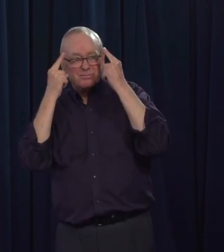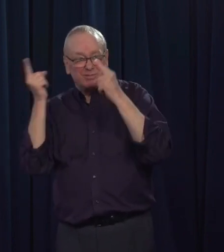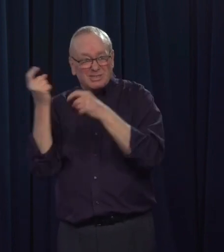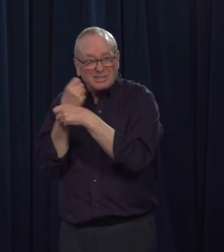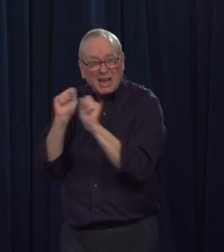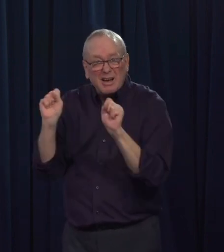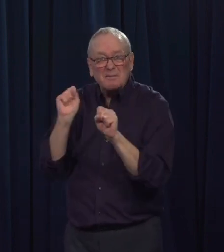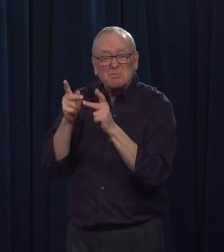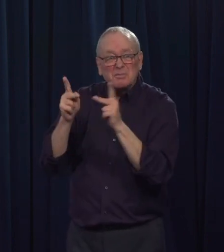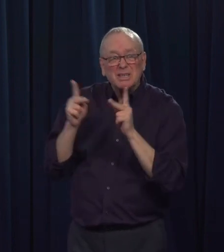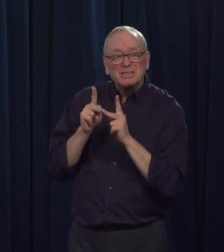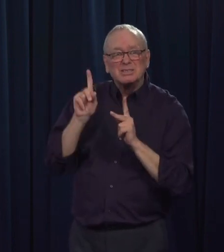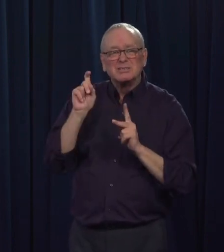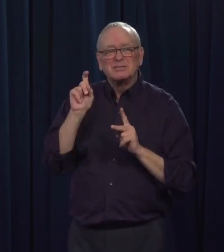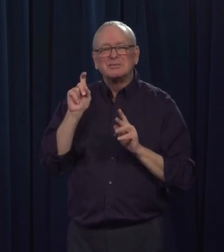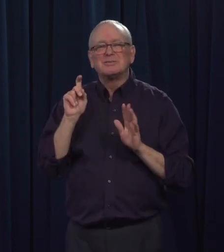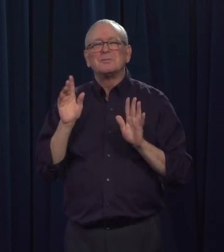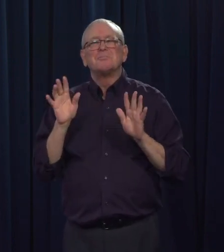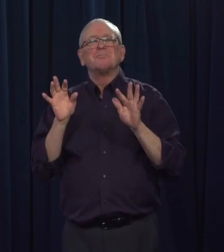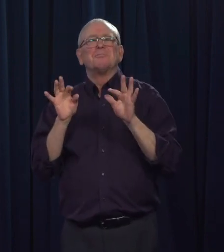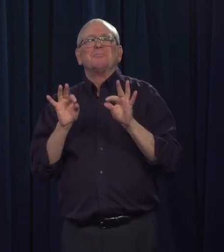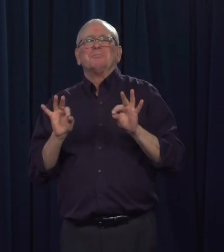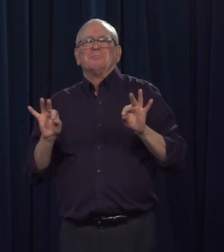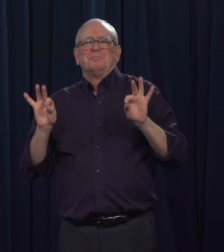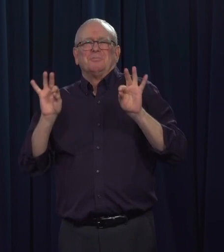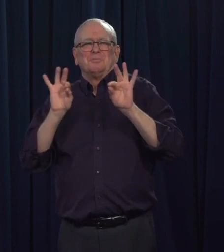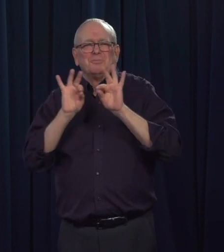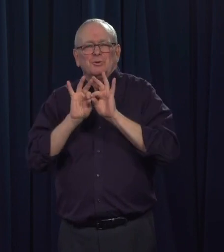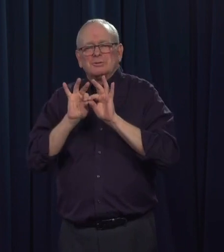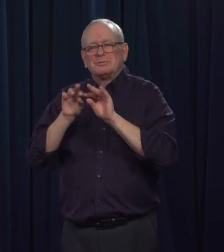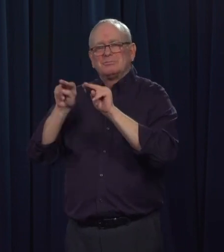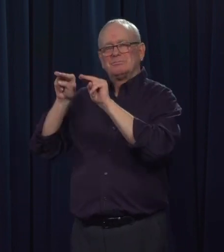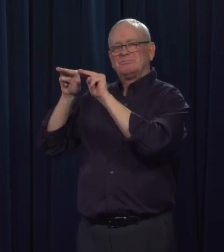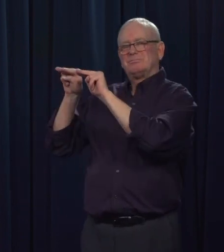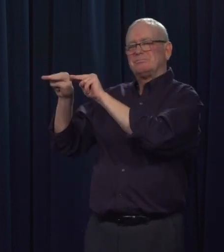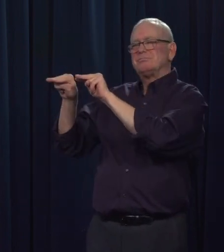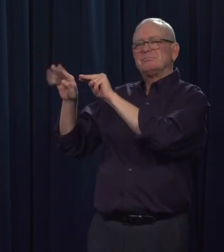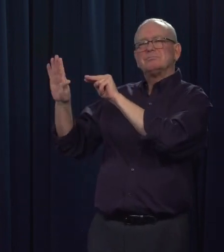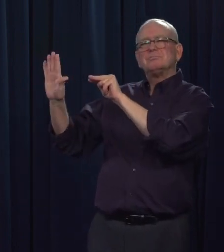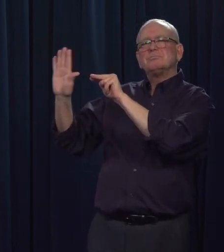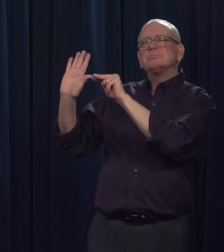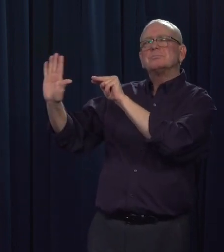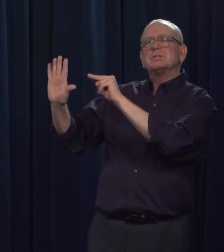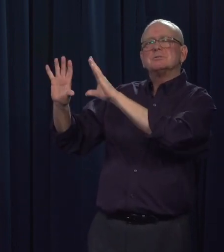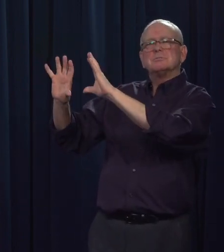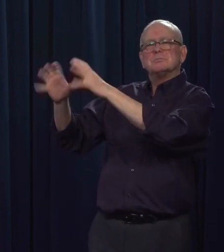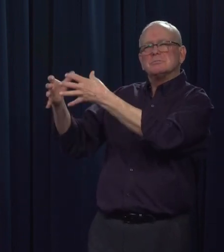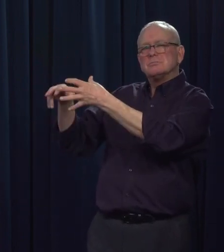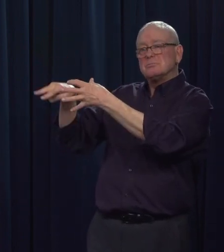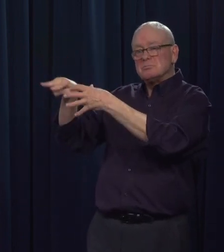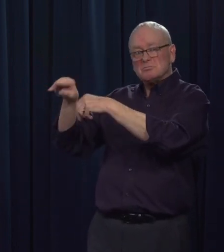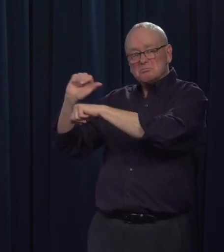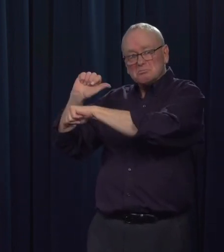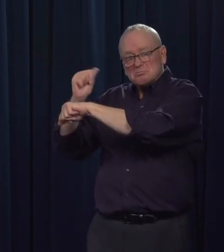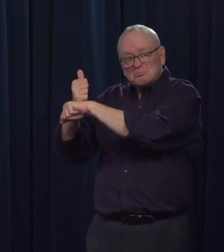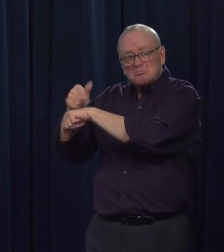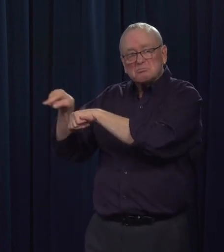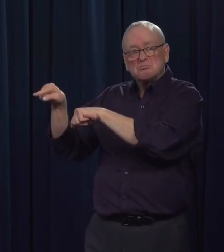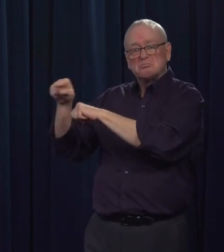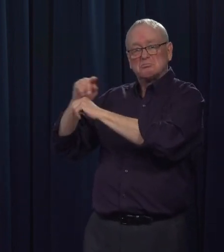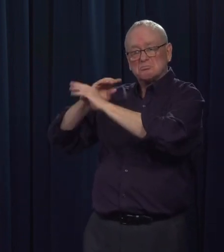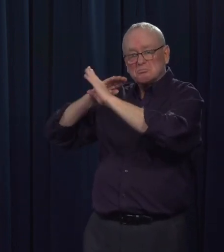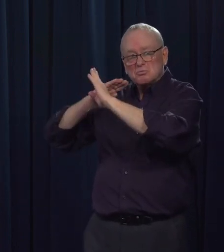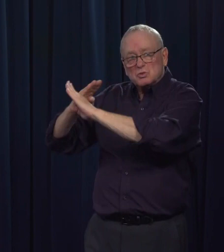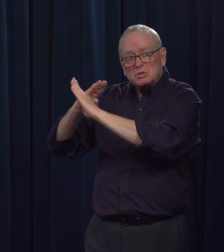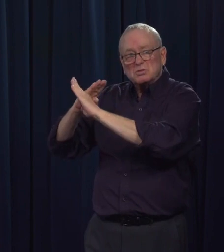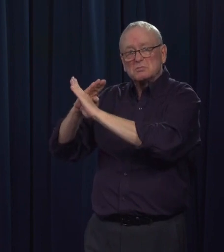each individual site to understand how they're able to implement the recommendations of ensuring that anyone who has any